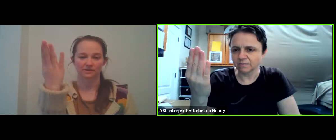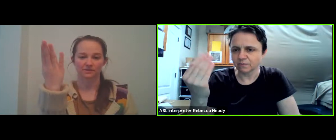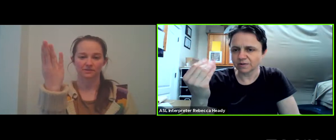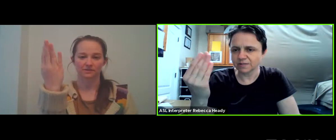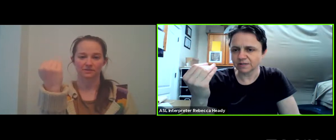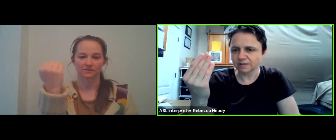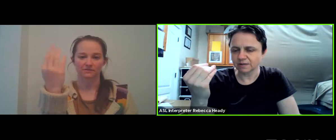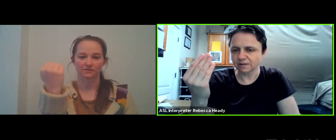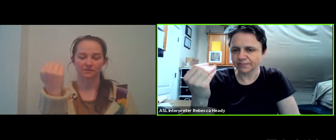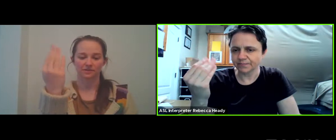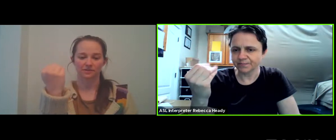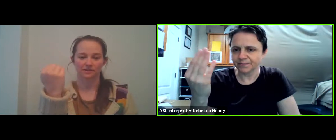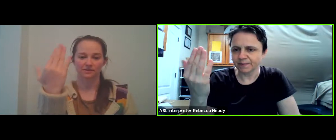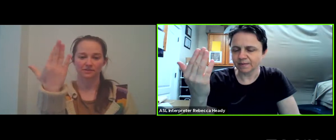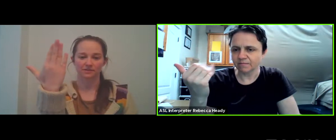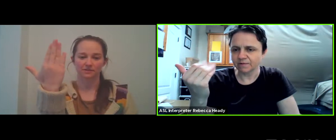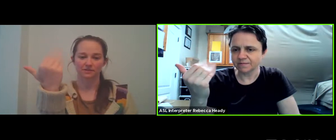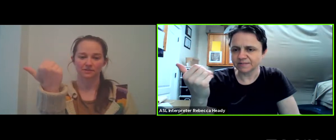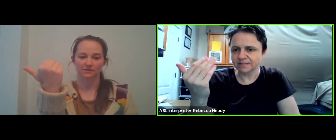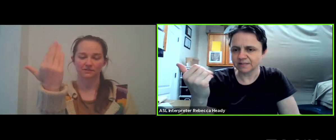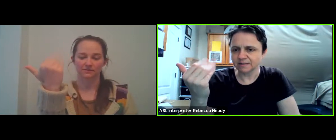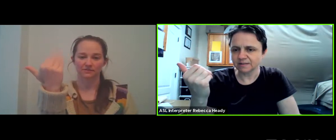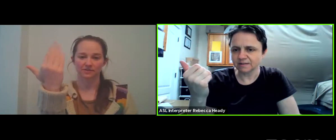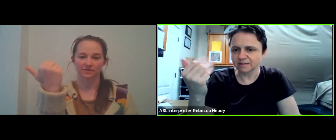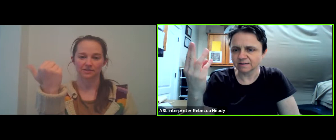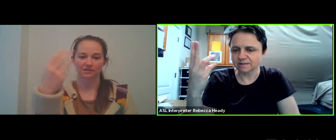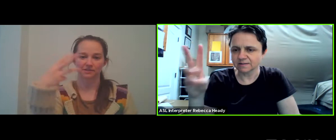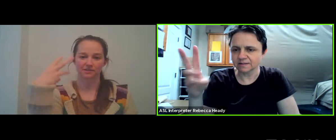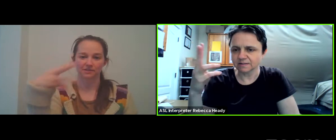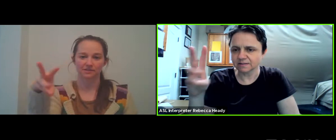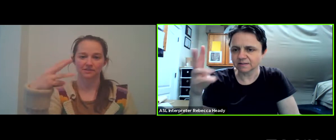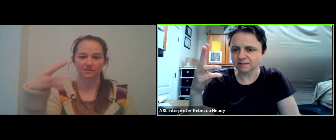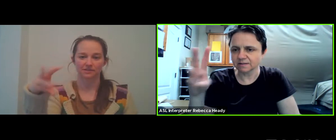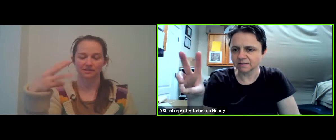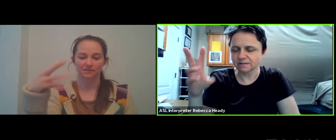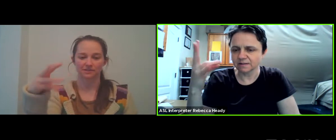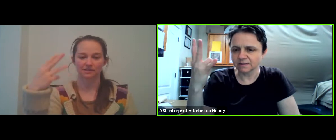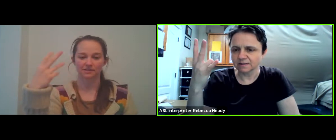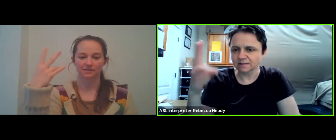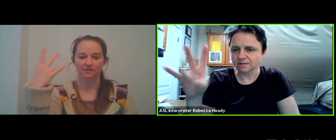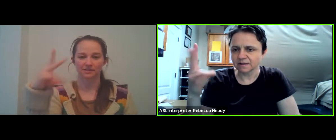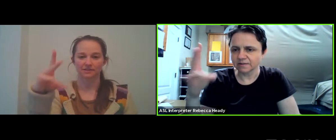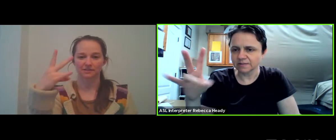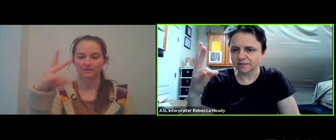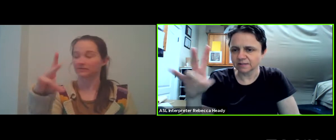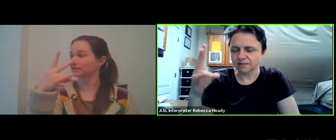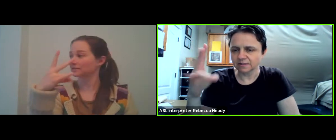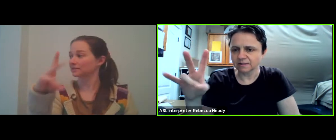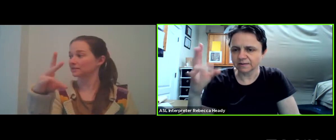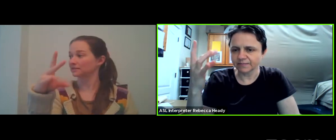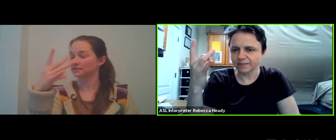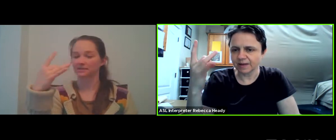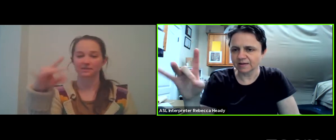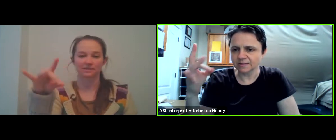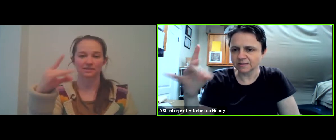13, 14, 15, 16,